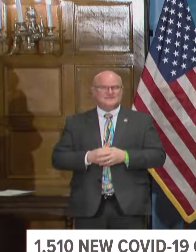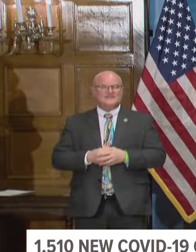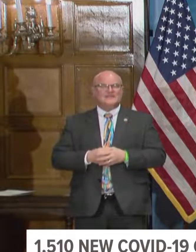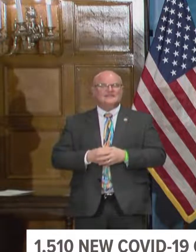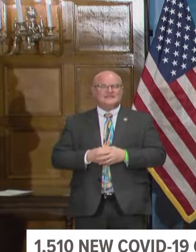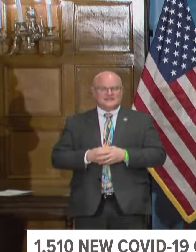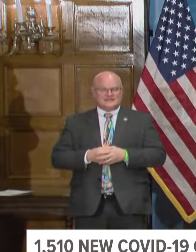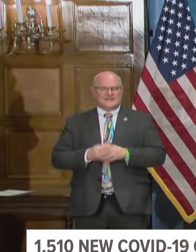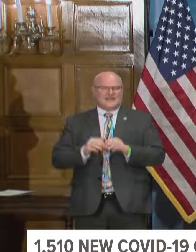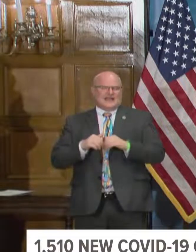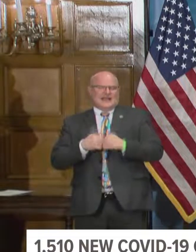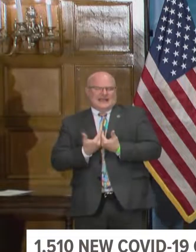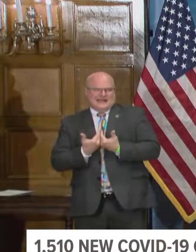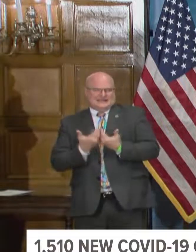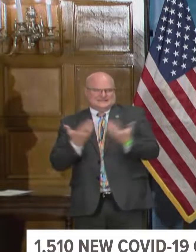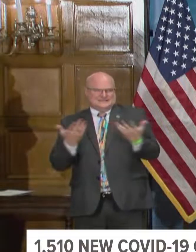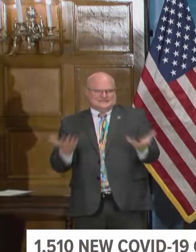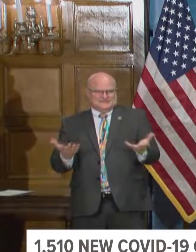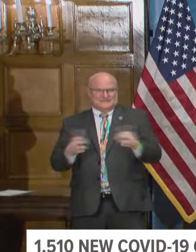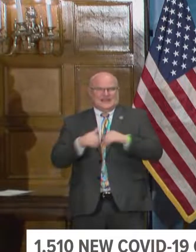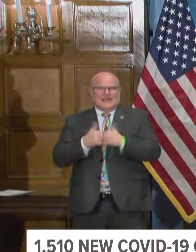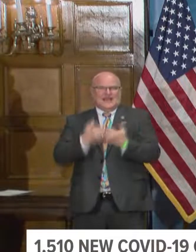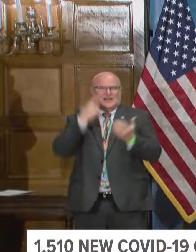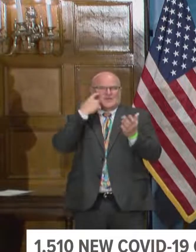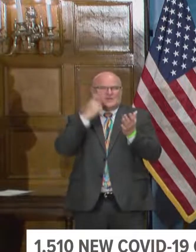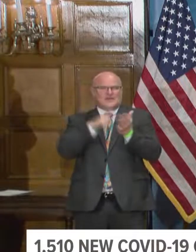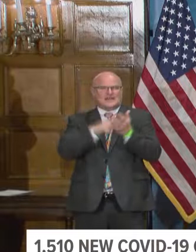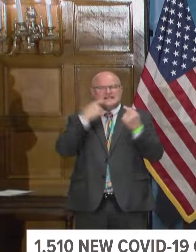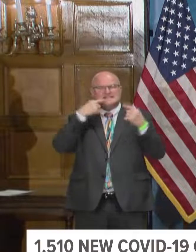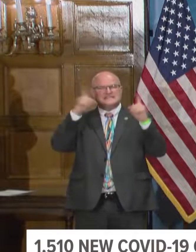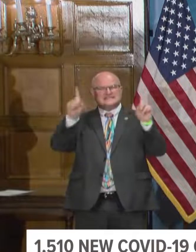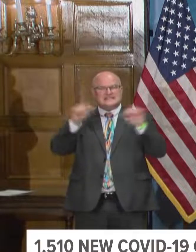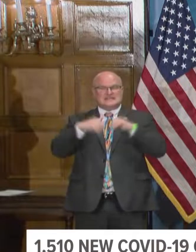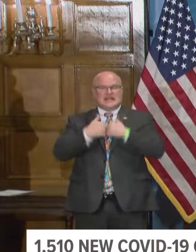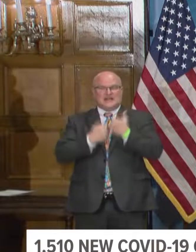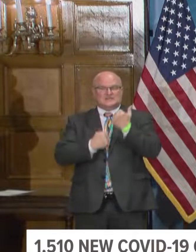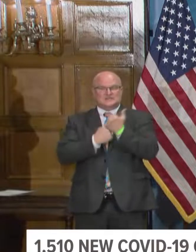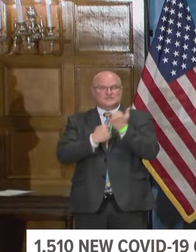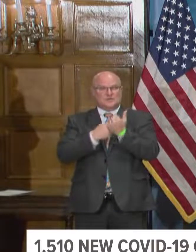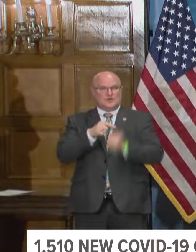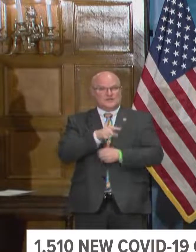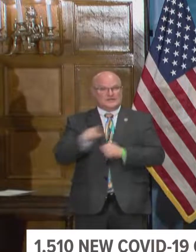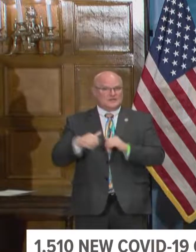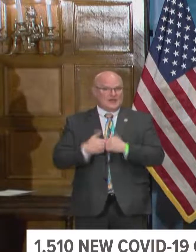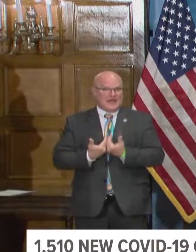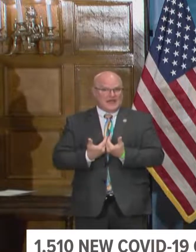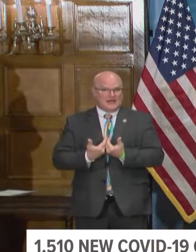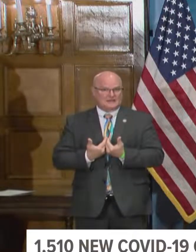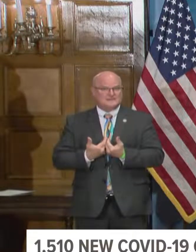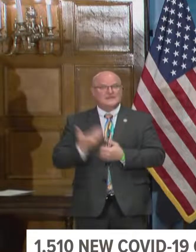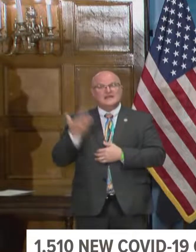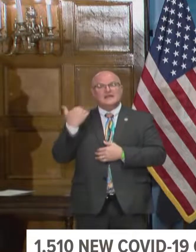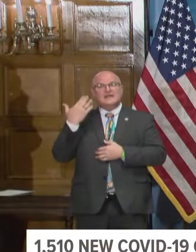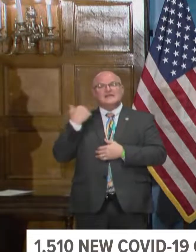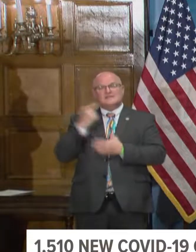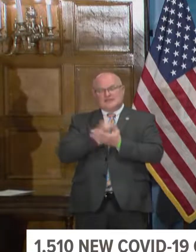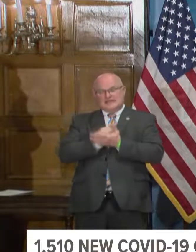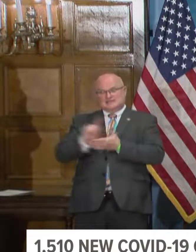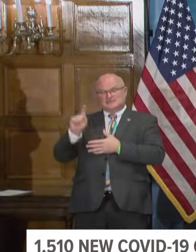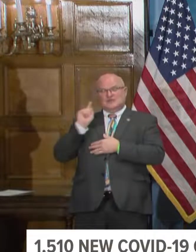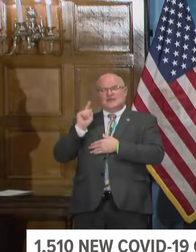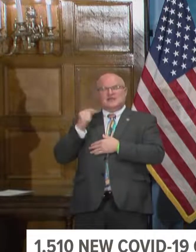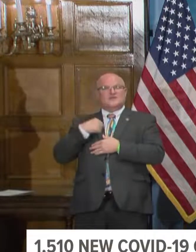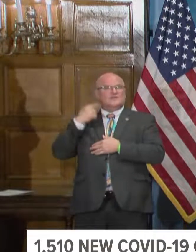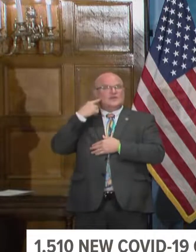do we do this, how do we recognize the success? How do we support them? In the past week, we've been part of a